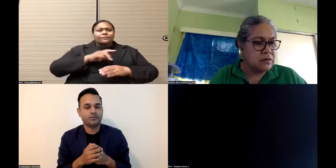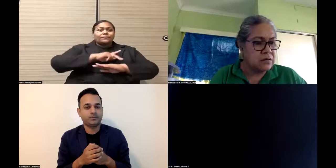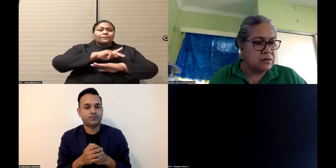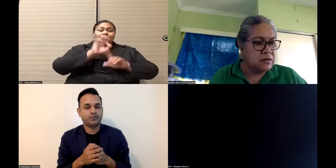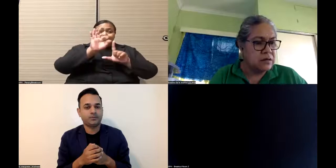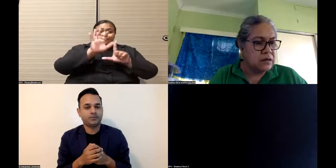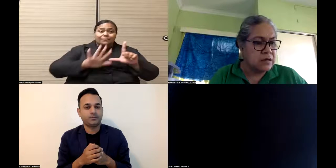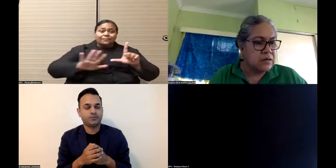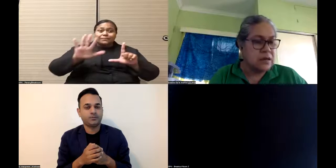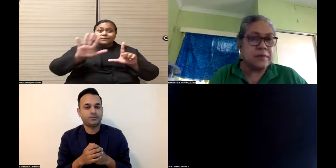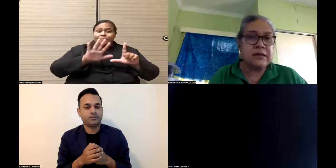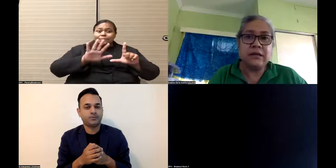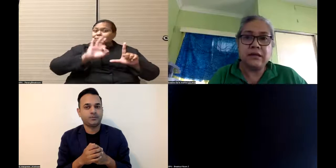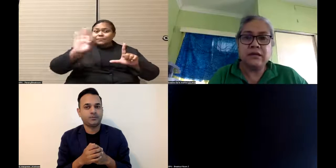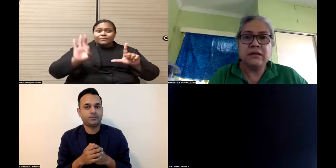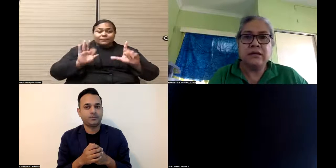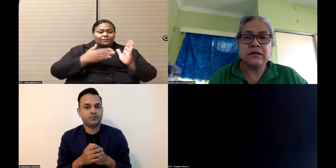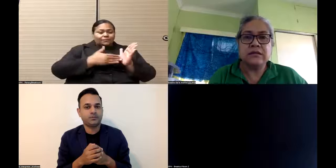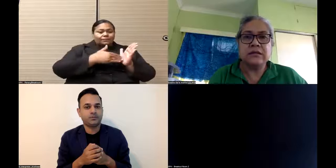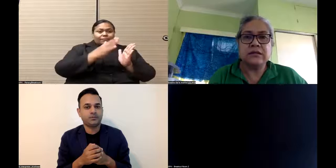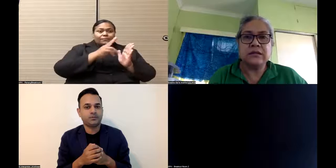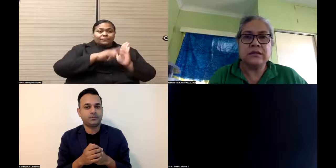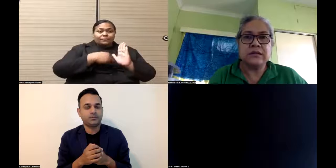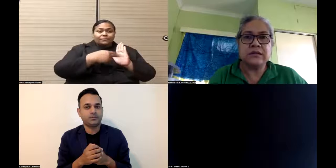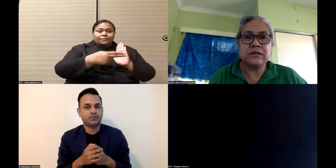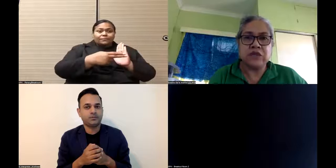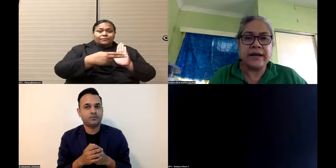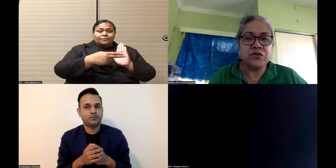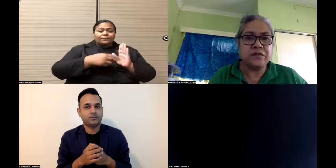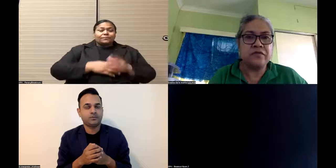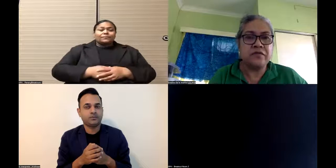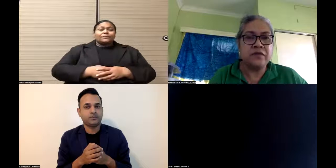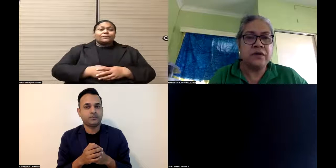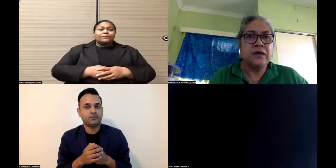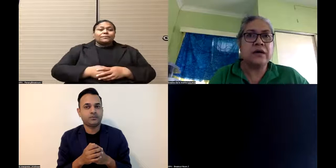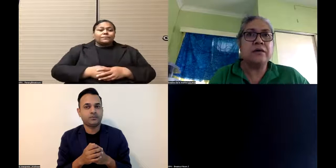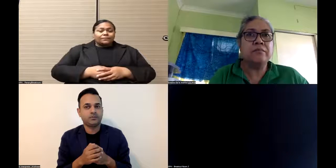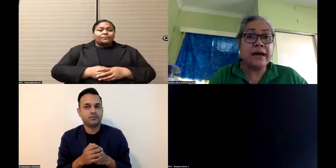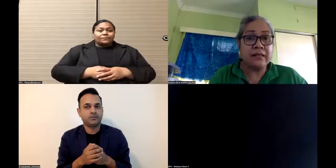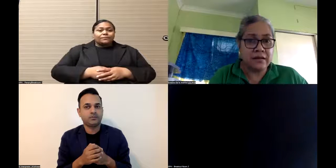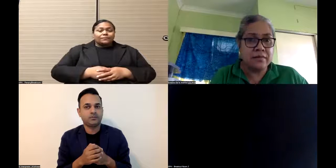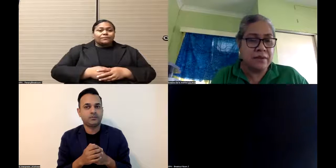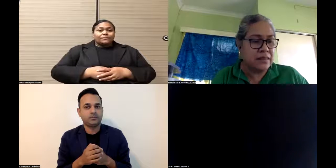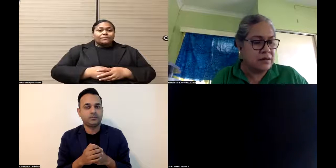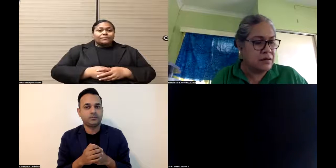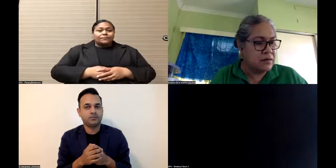the CRPD, this is challenging